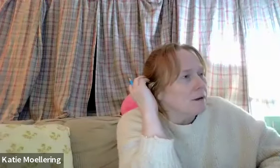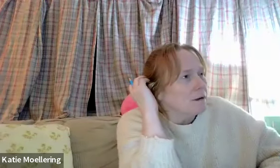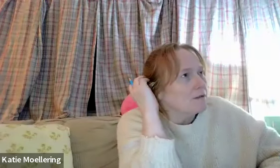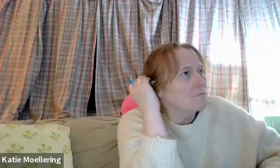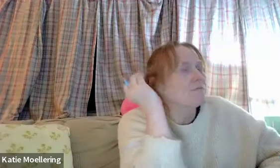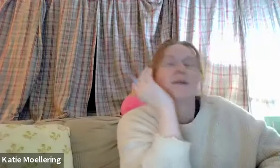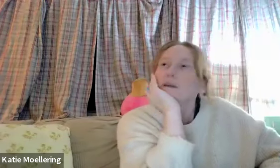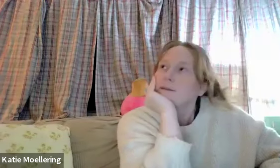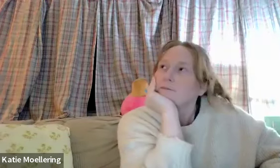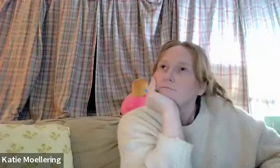uh,